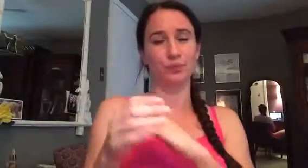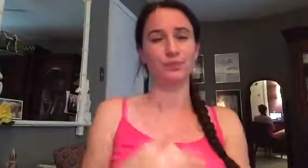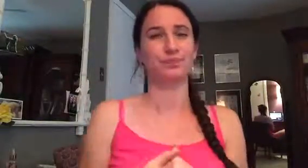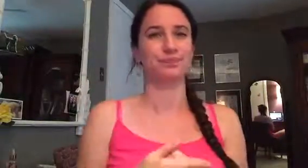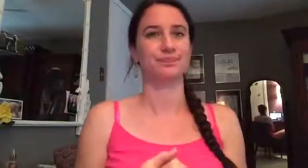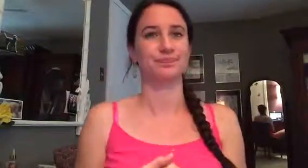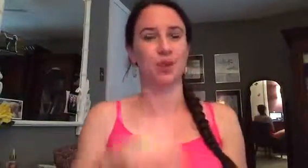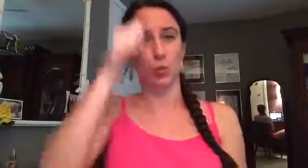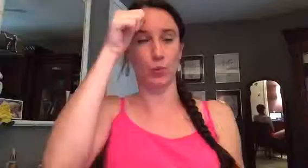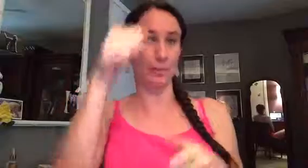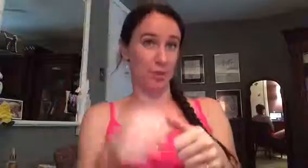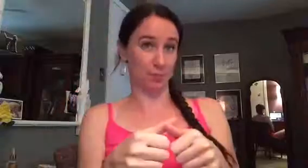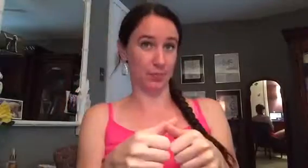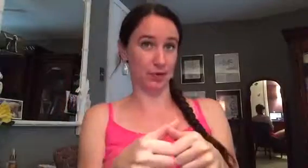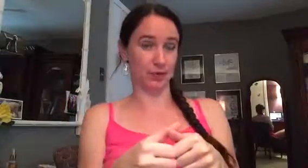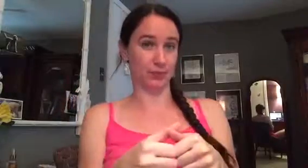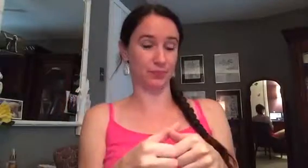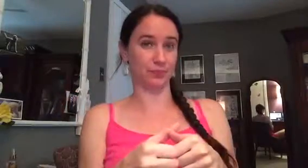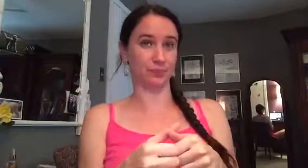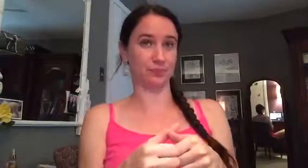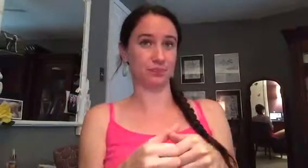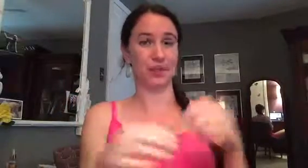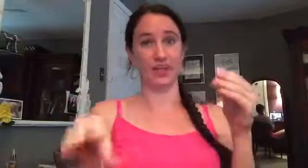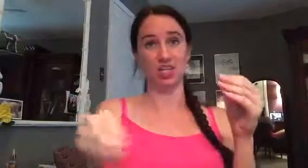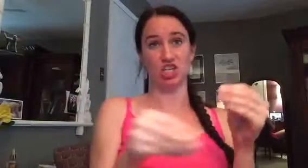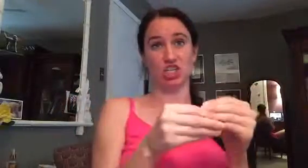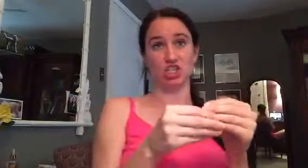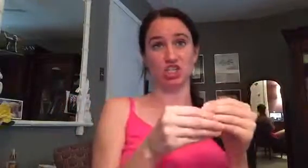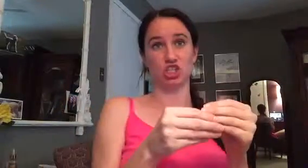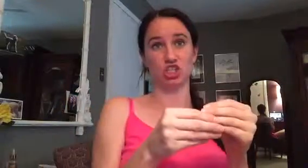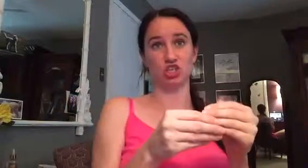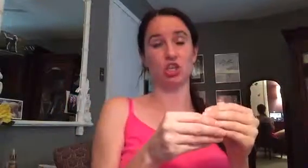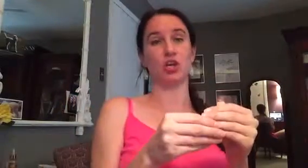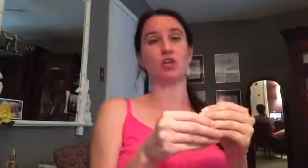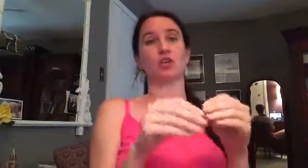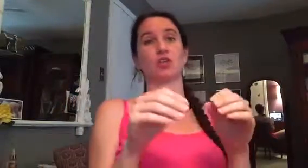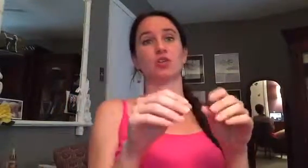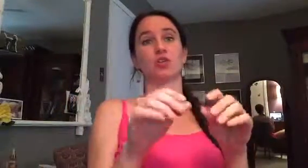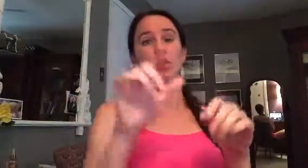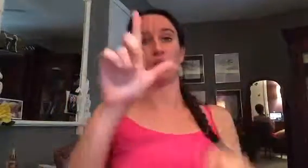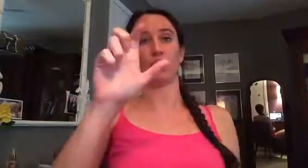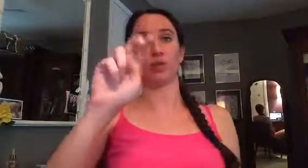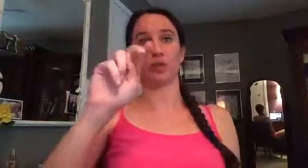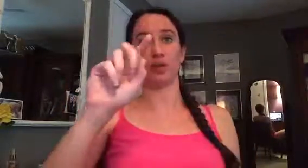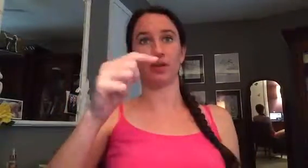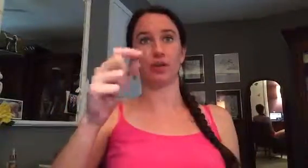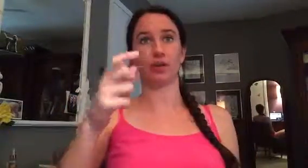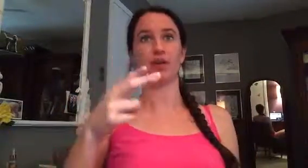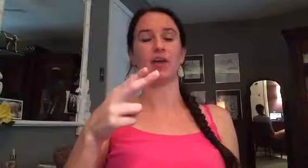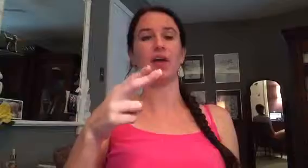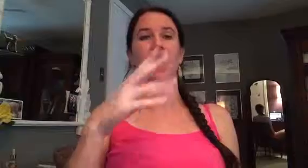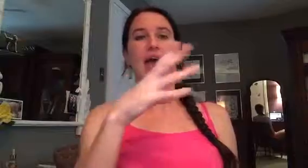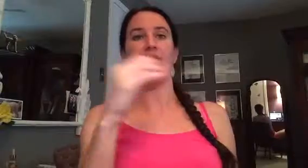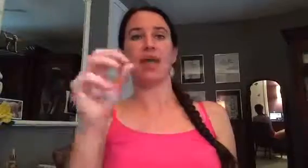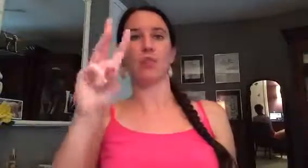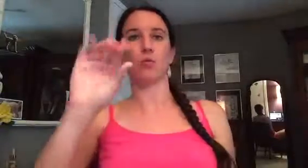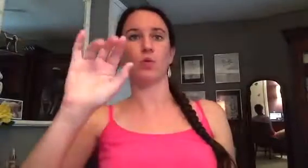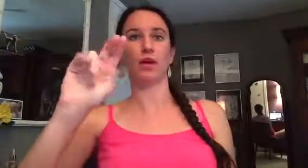Remember, in addition to the length and the width, we need to know how thick